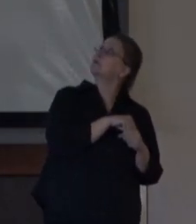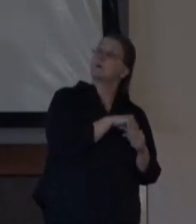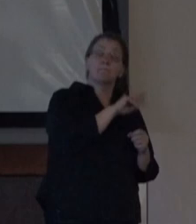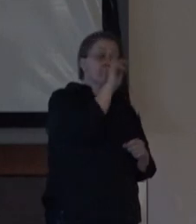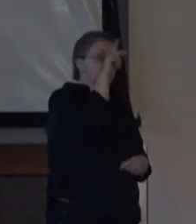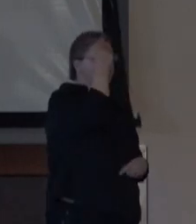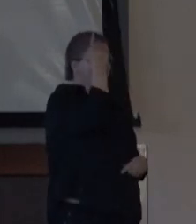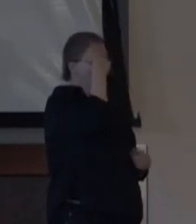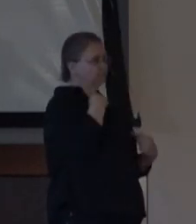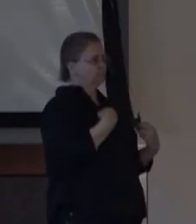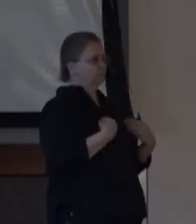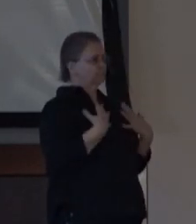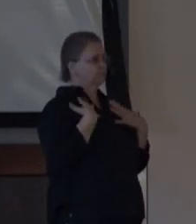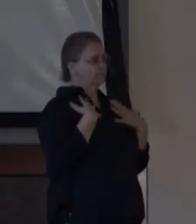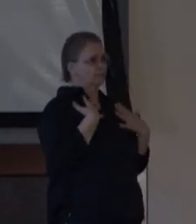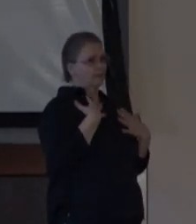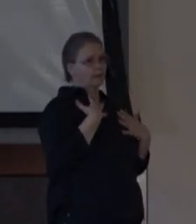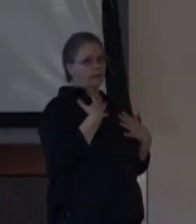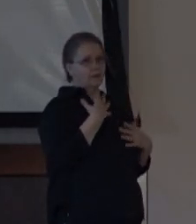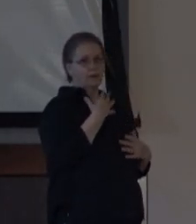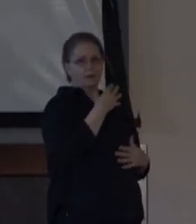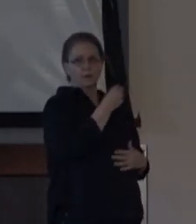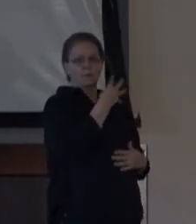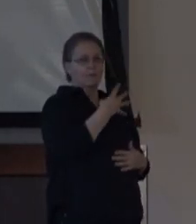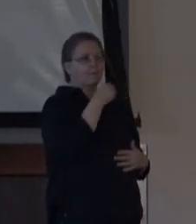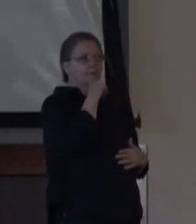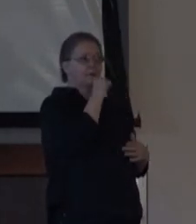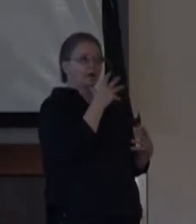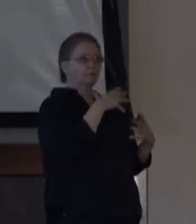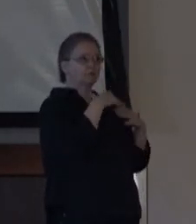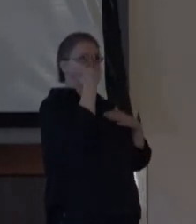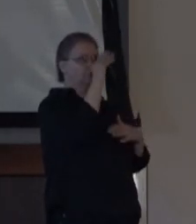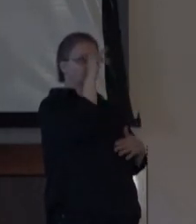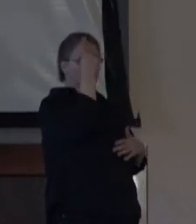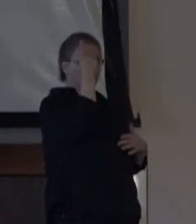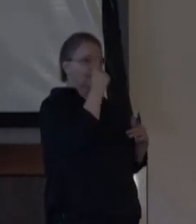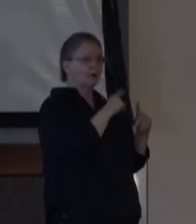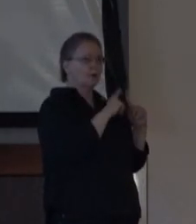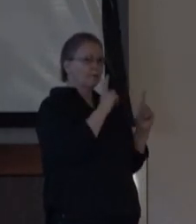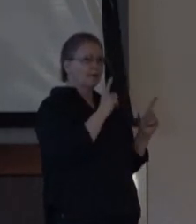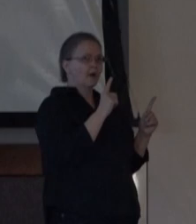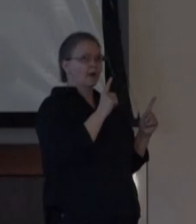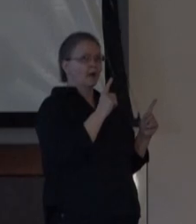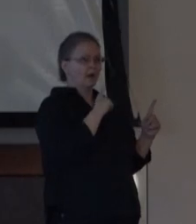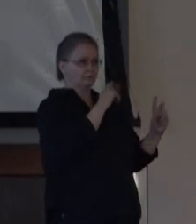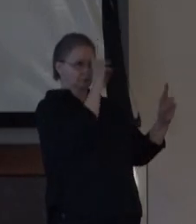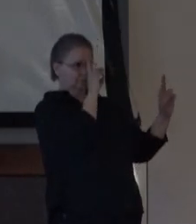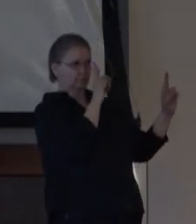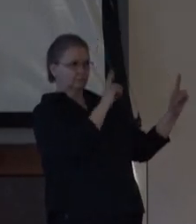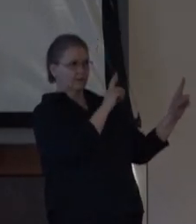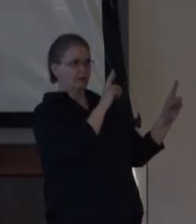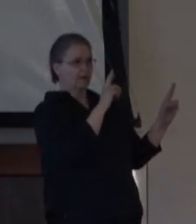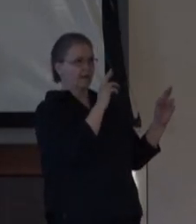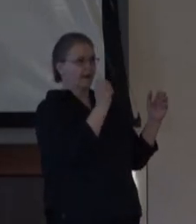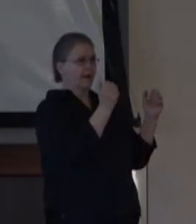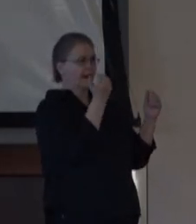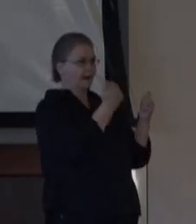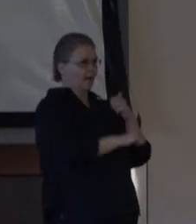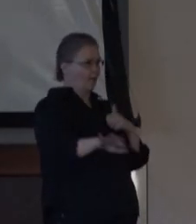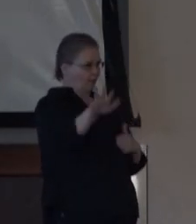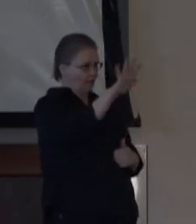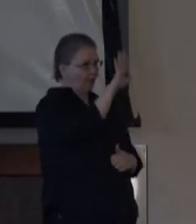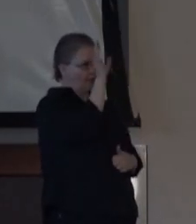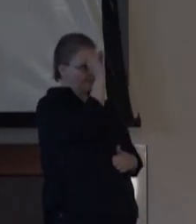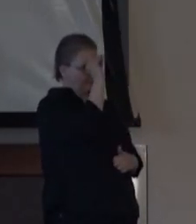politics because I was inspired by the run of Barack Obama. Now, I'm not going to get too political on you because I do respect everybody's political